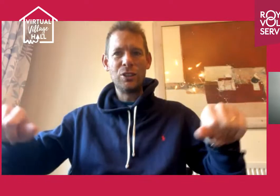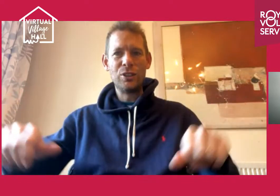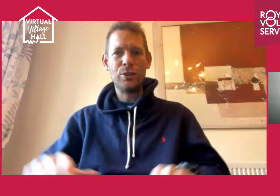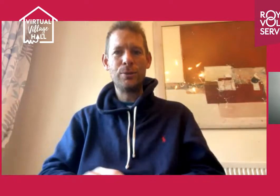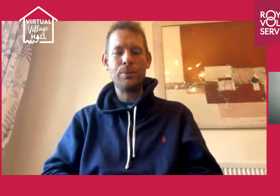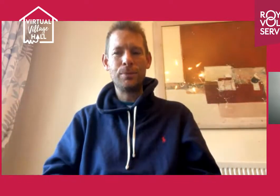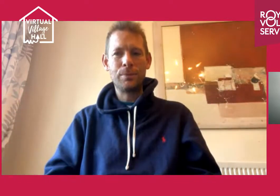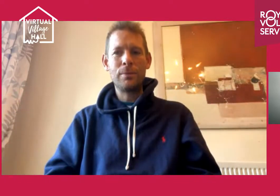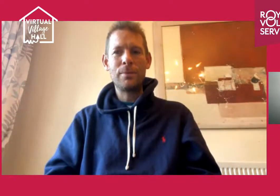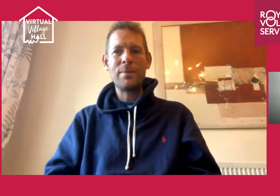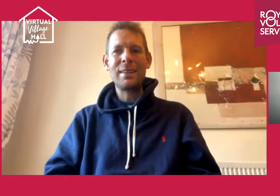beach.